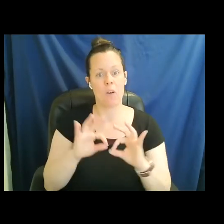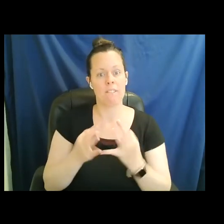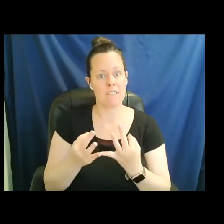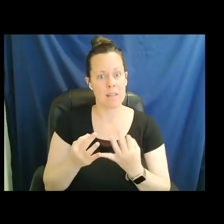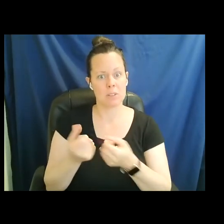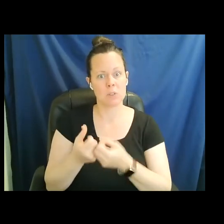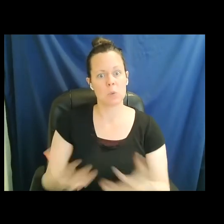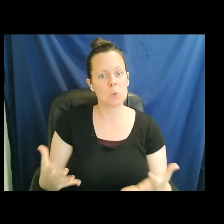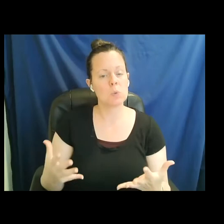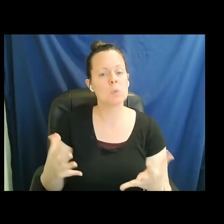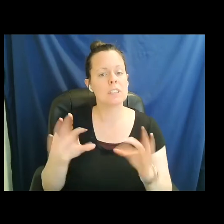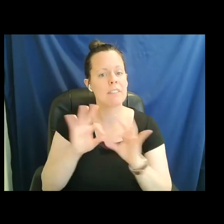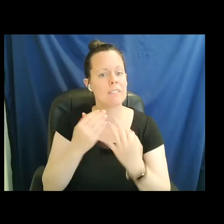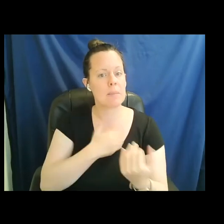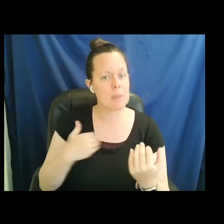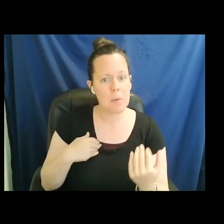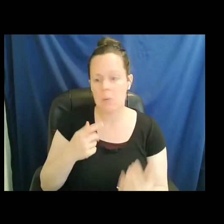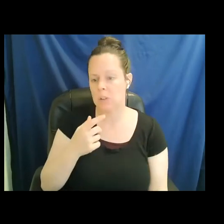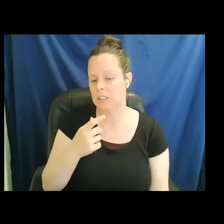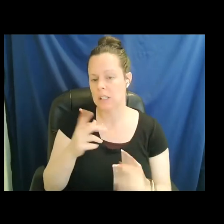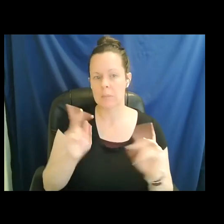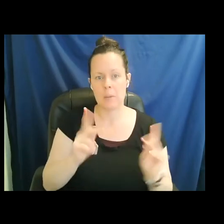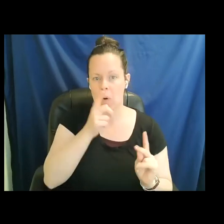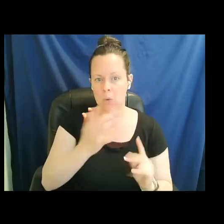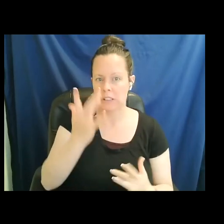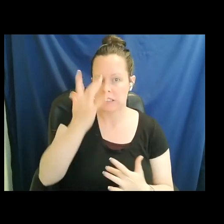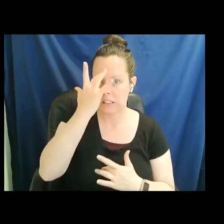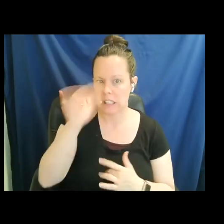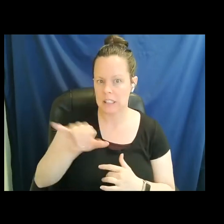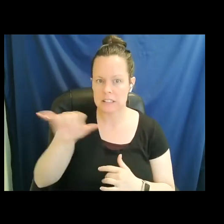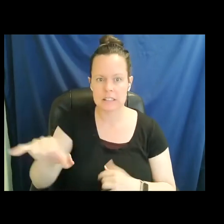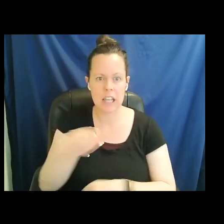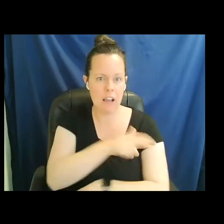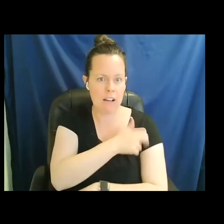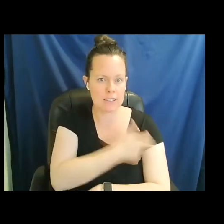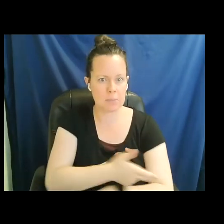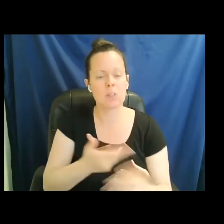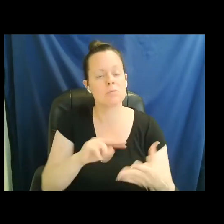who have family members who are sick and hospitalized, and that's adding to their stress.